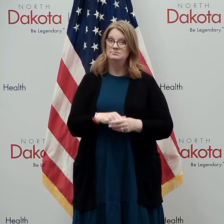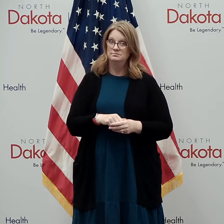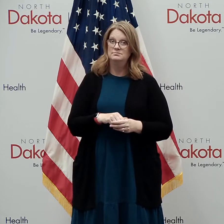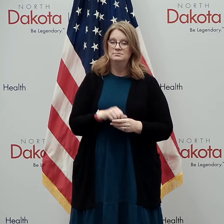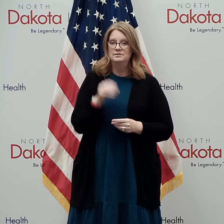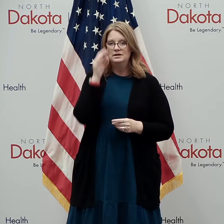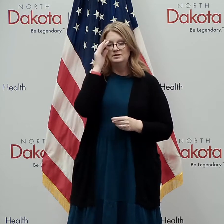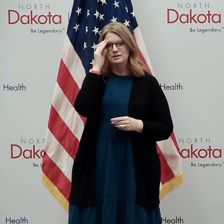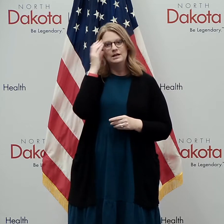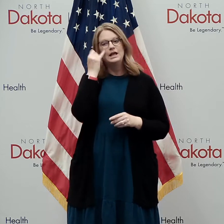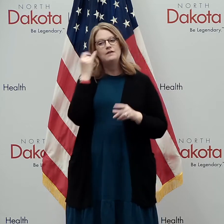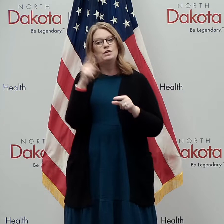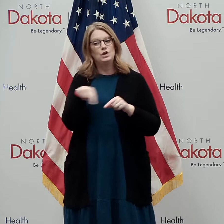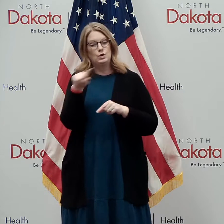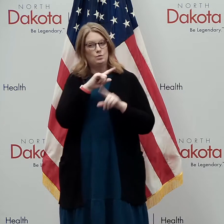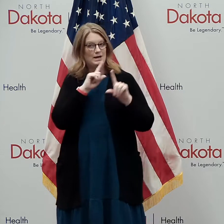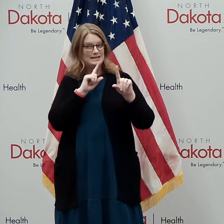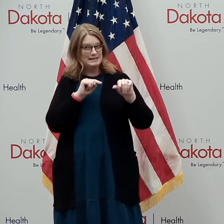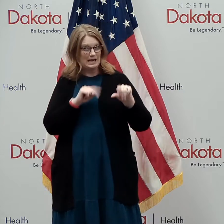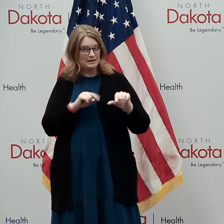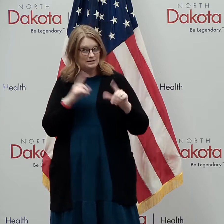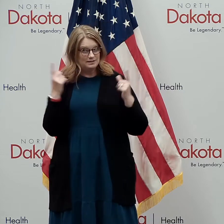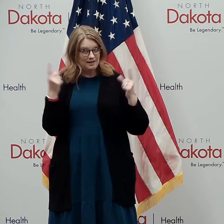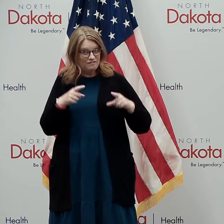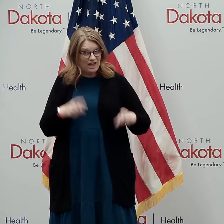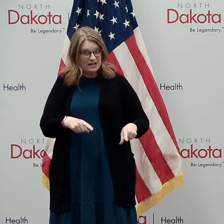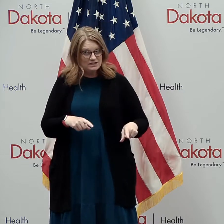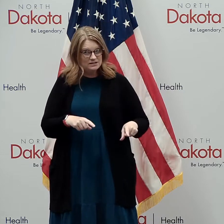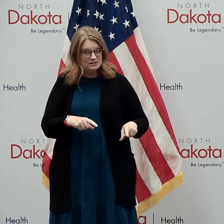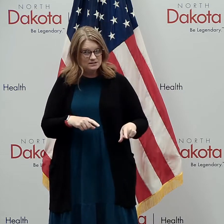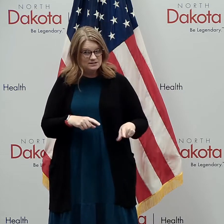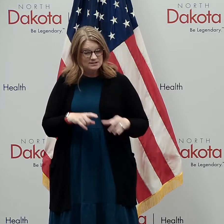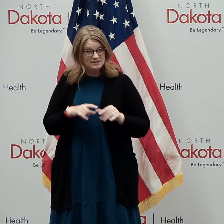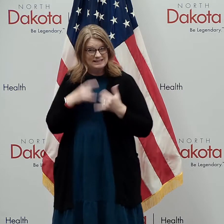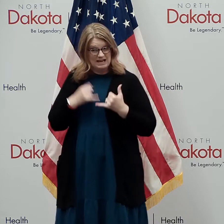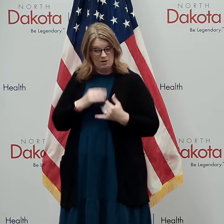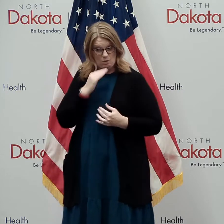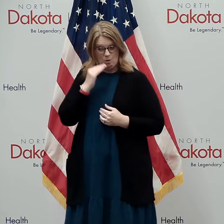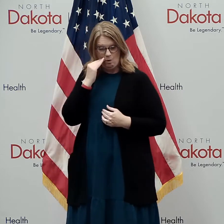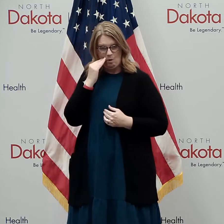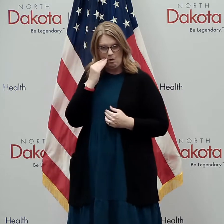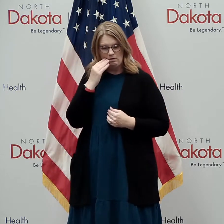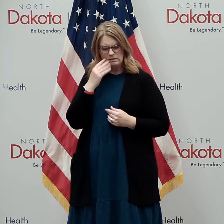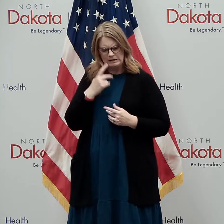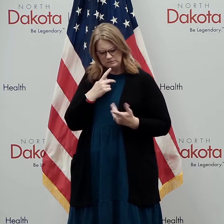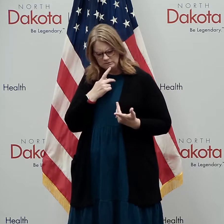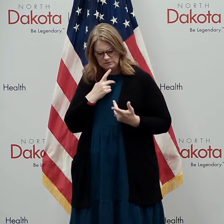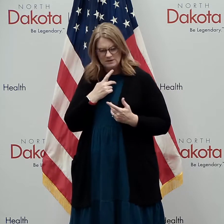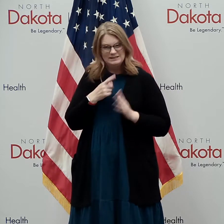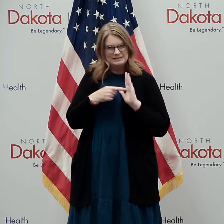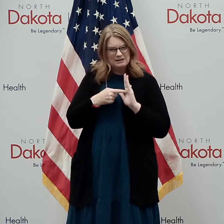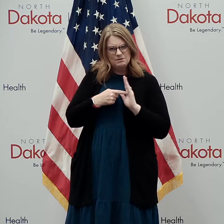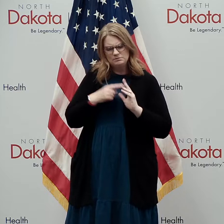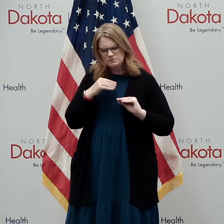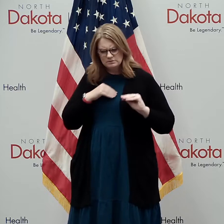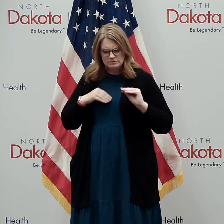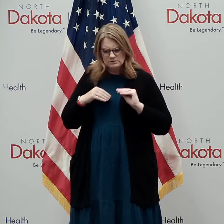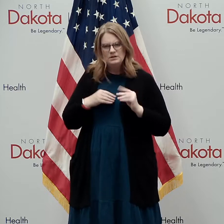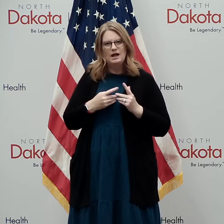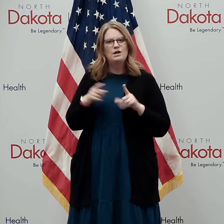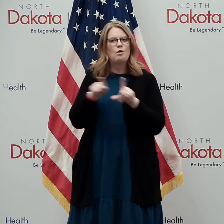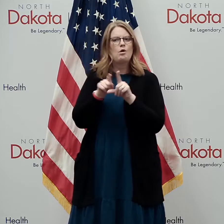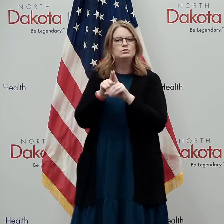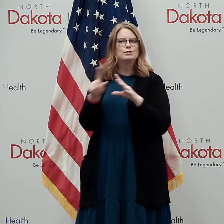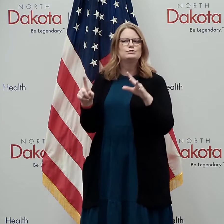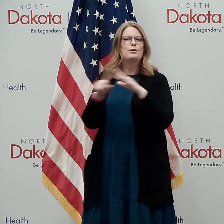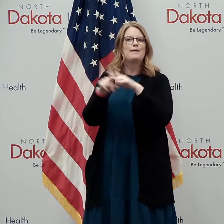if you attended the event, we highly encourage you to monitor your symptoms closely and to get tested at a local testing event. And testing